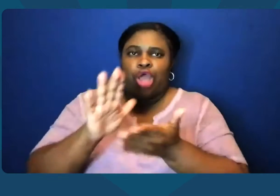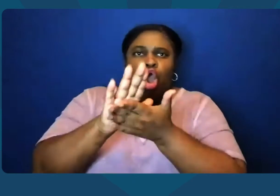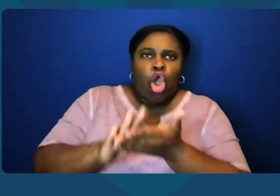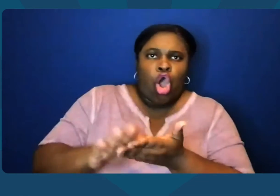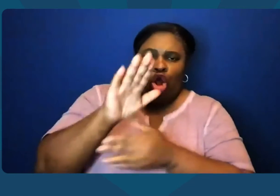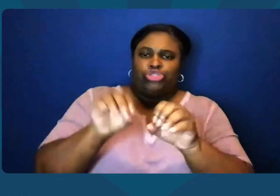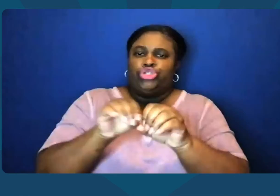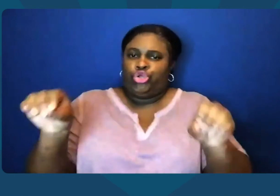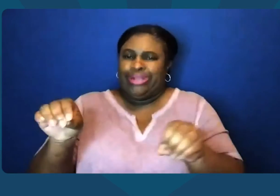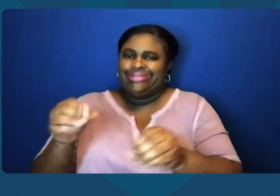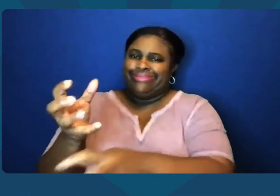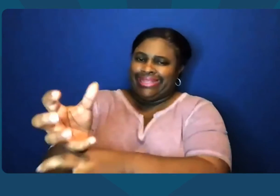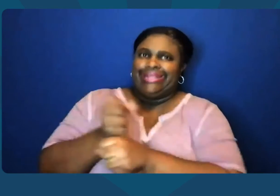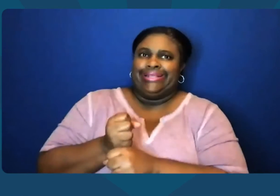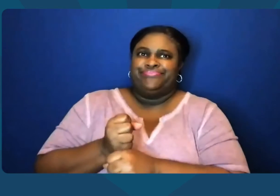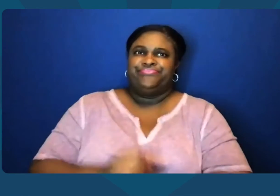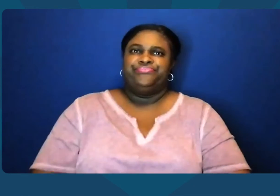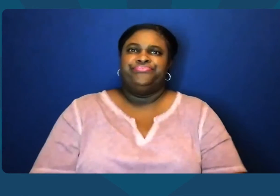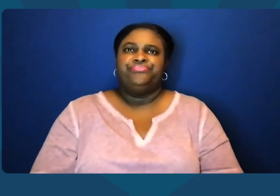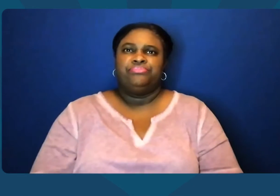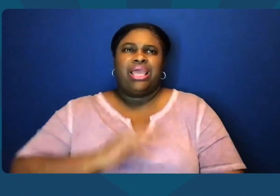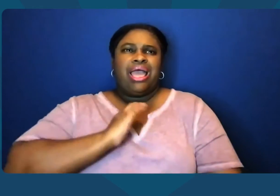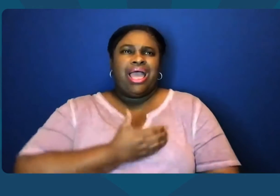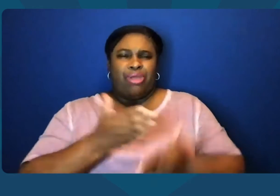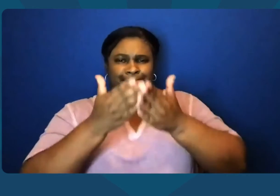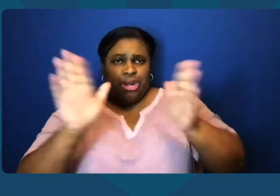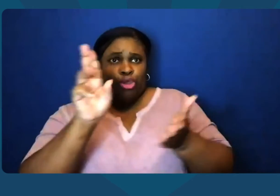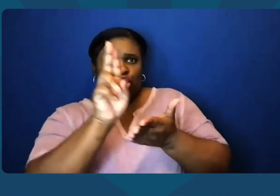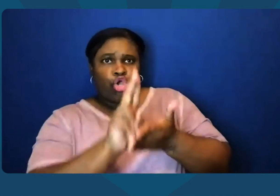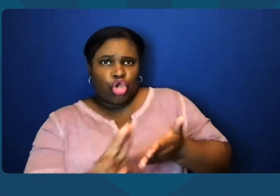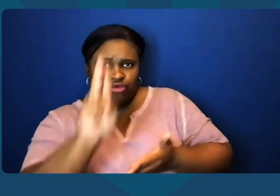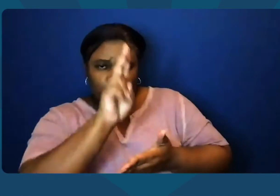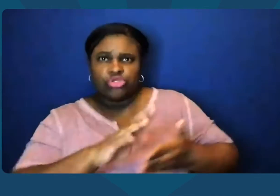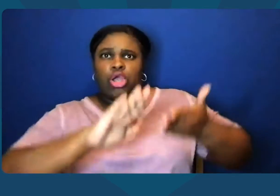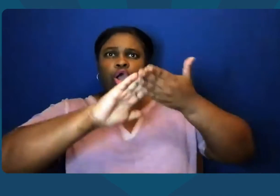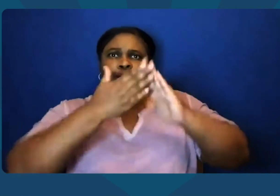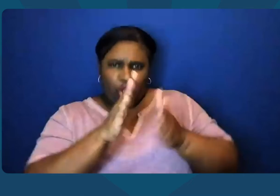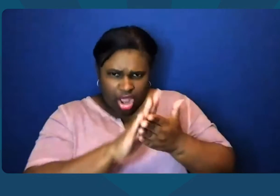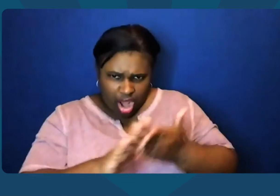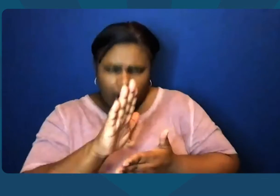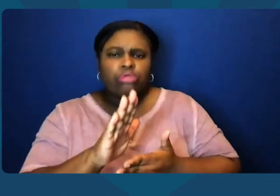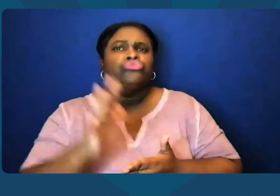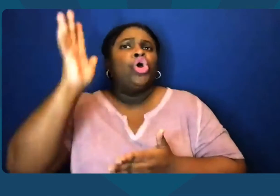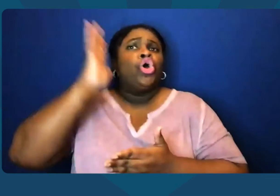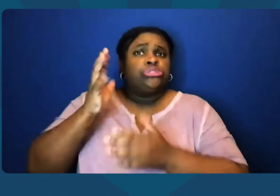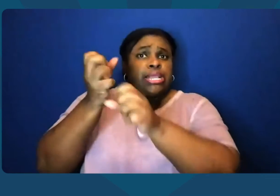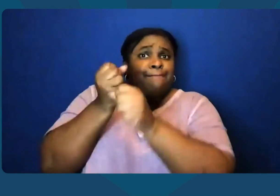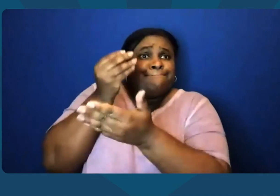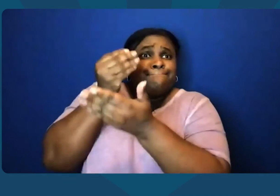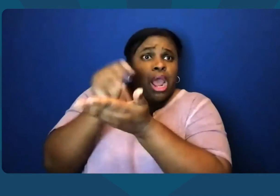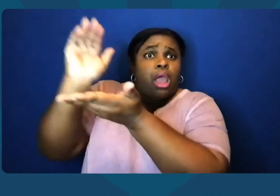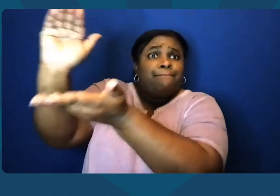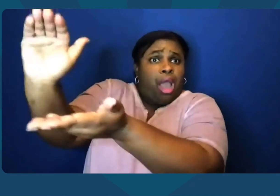Our public universities and community colleges used to receive much more funding from our